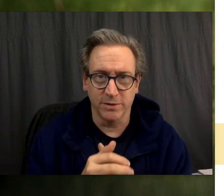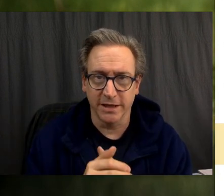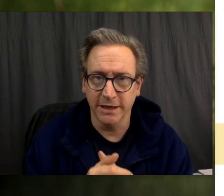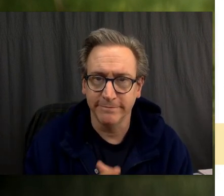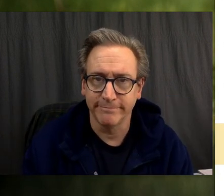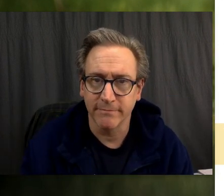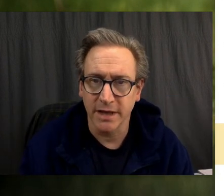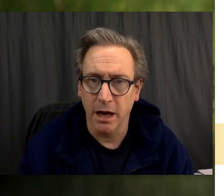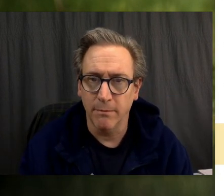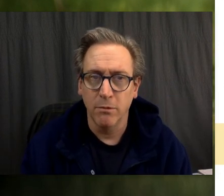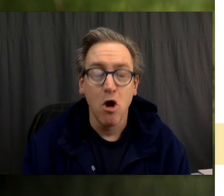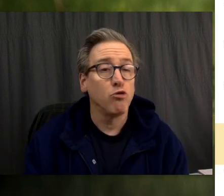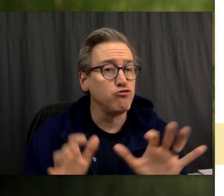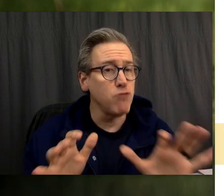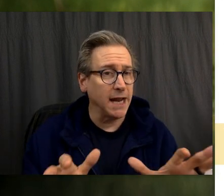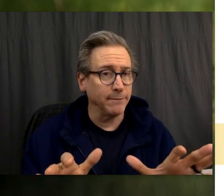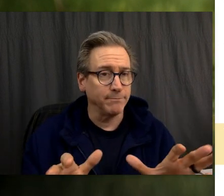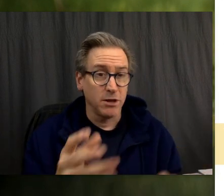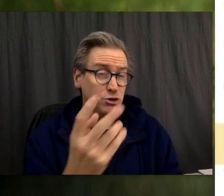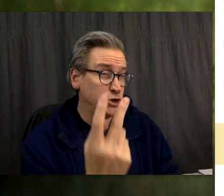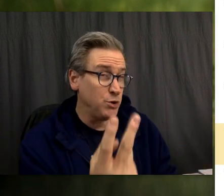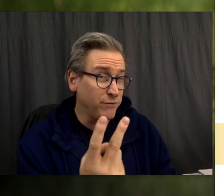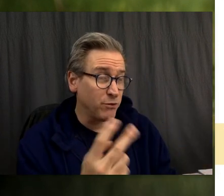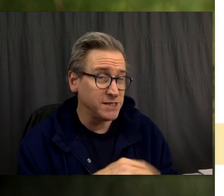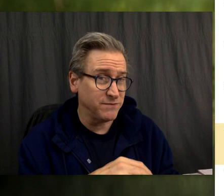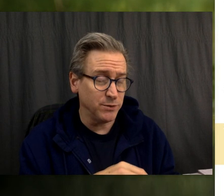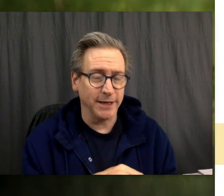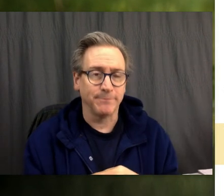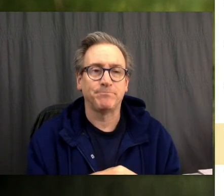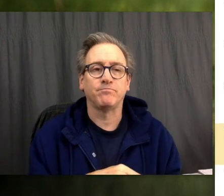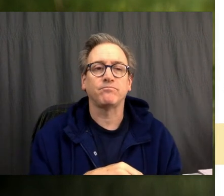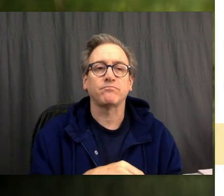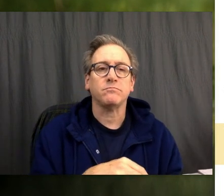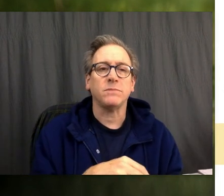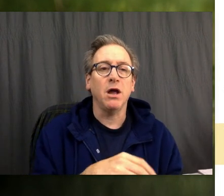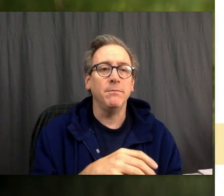Goes without saying. Running. There's 2 different ways of doing it.